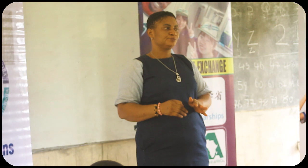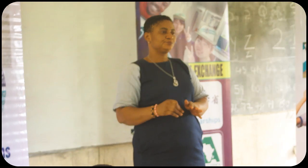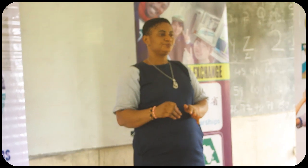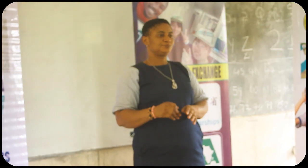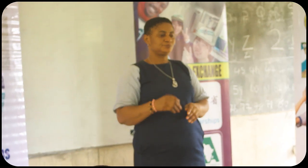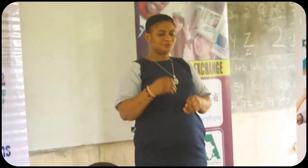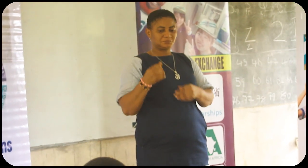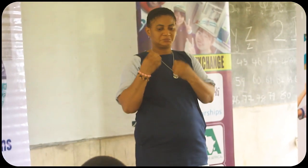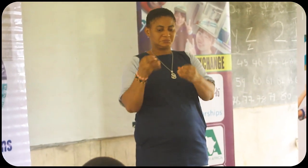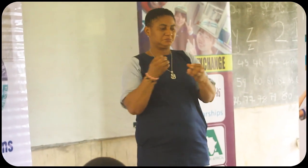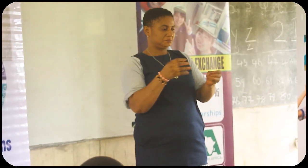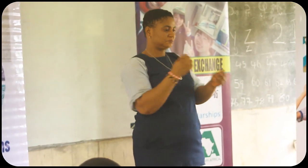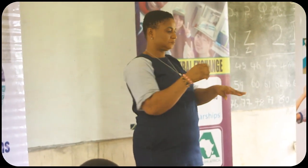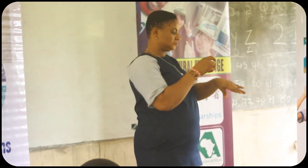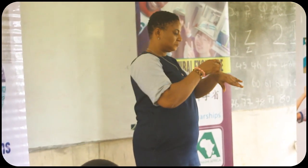mosquitoes around.